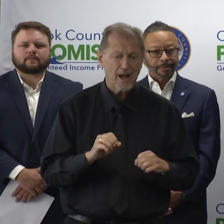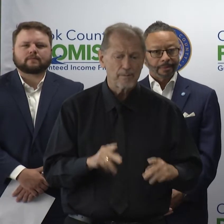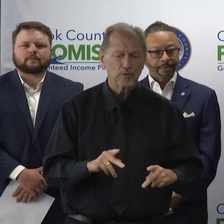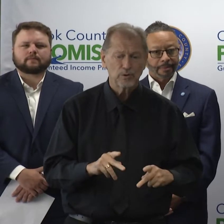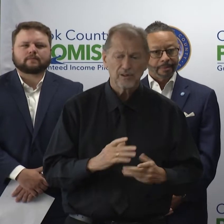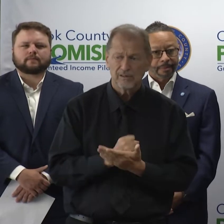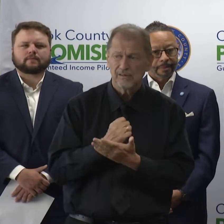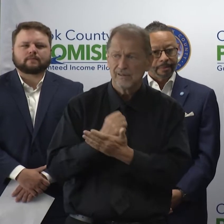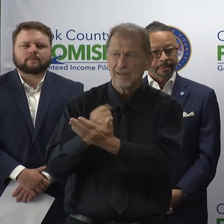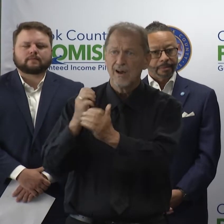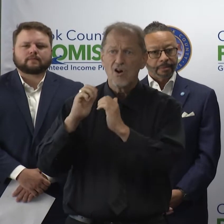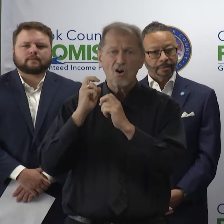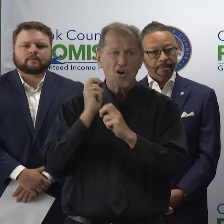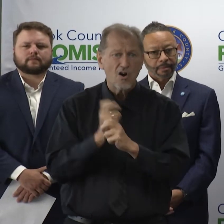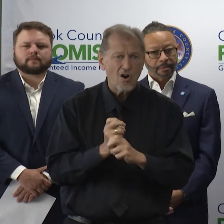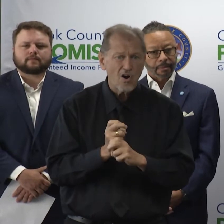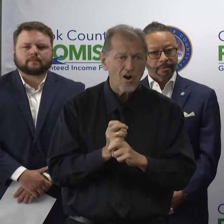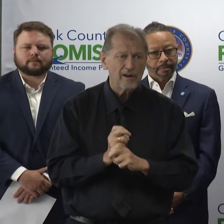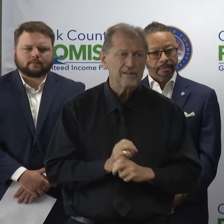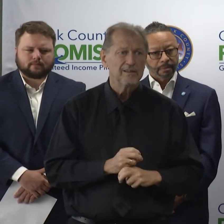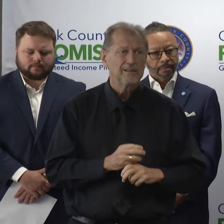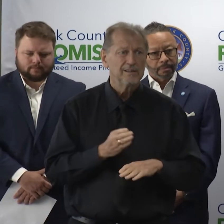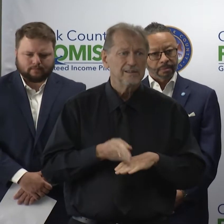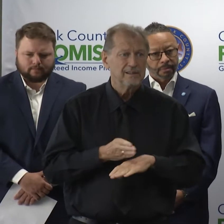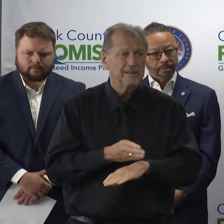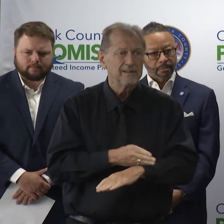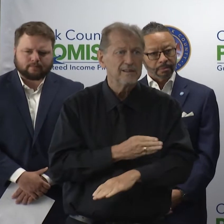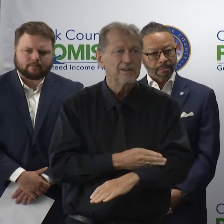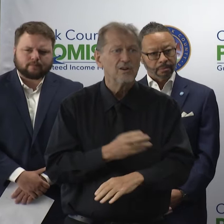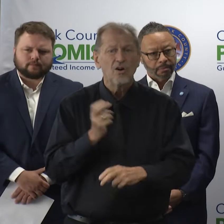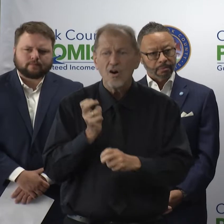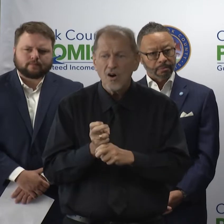with less financially and disproportionately locked out of opportunities to build more.